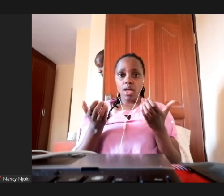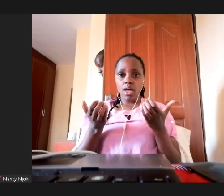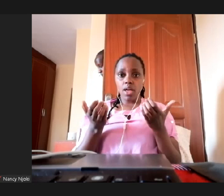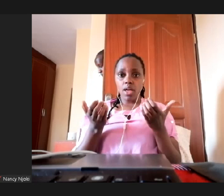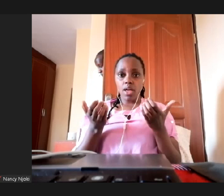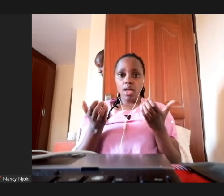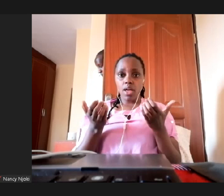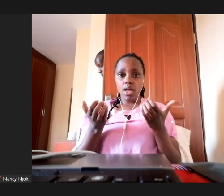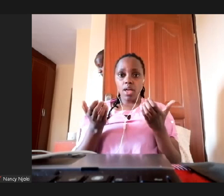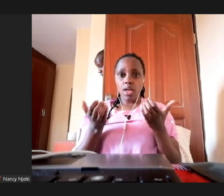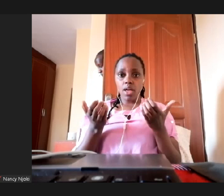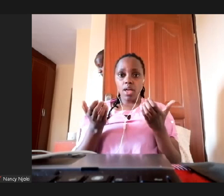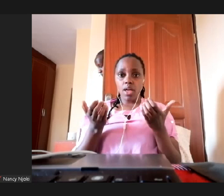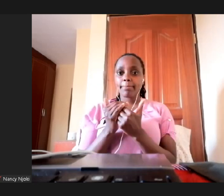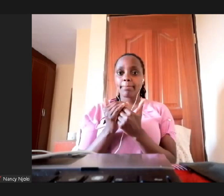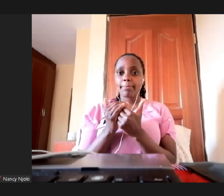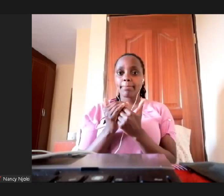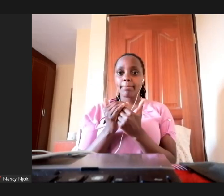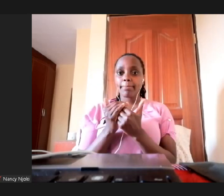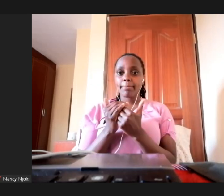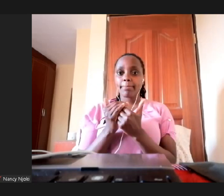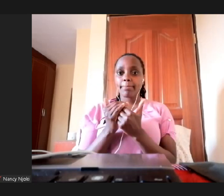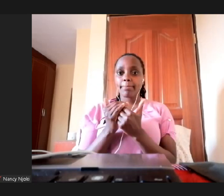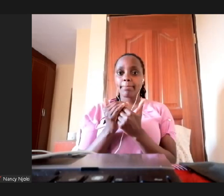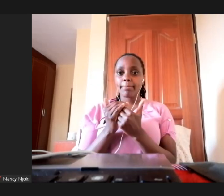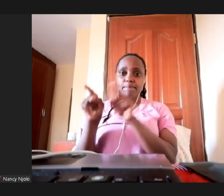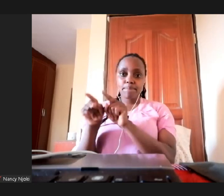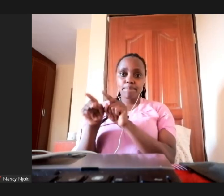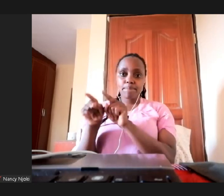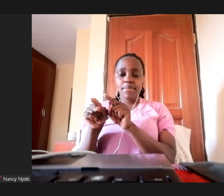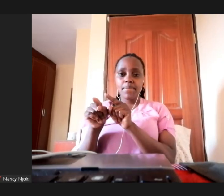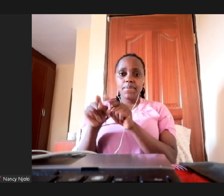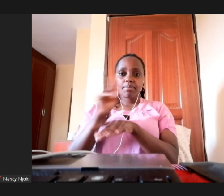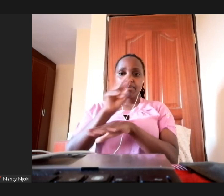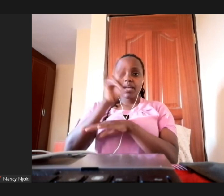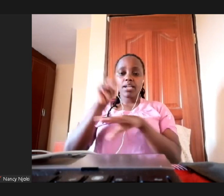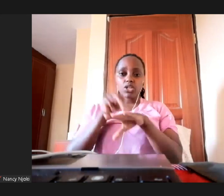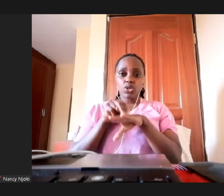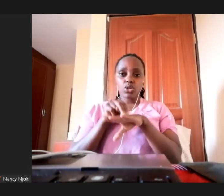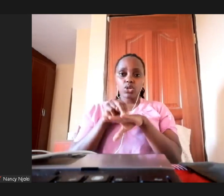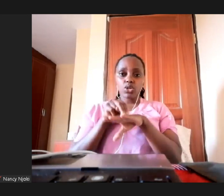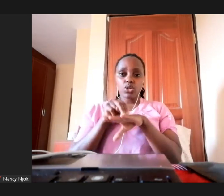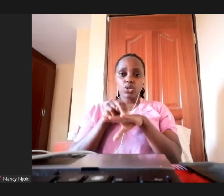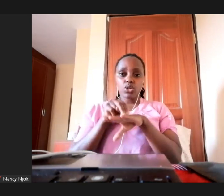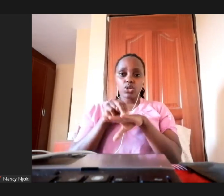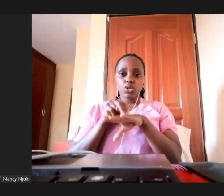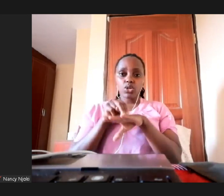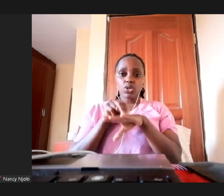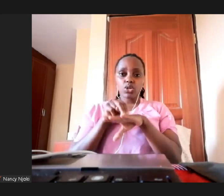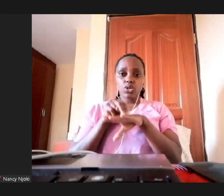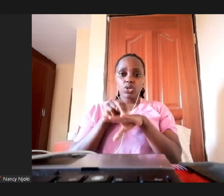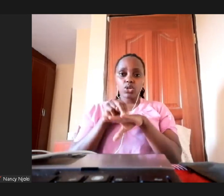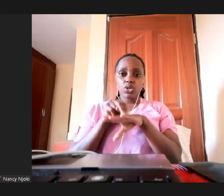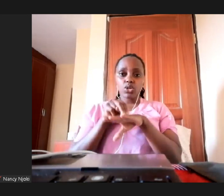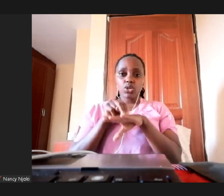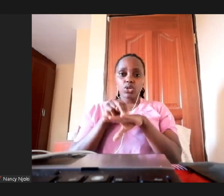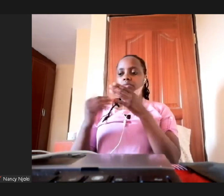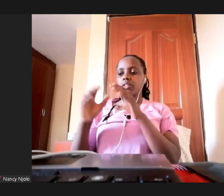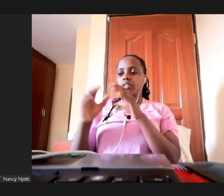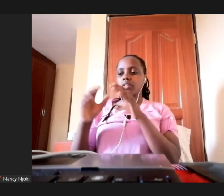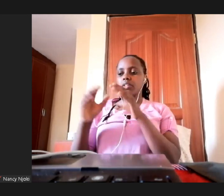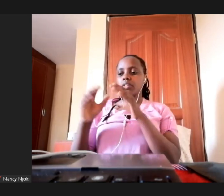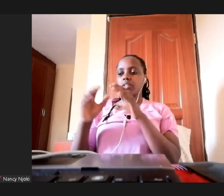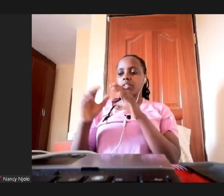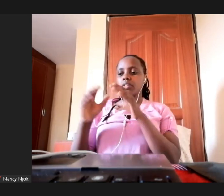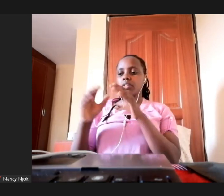health care, and the National Health Insurance Fund and the National